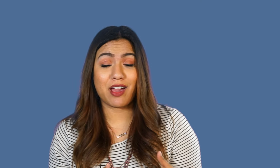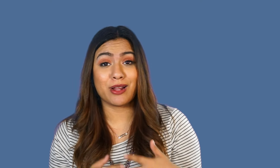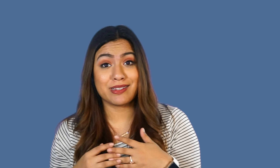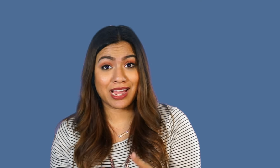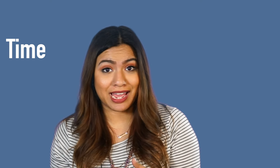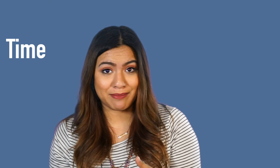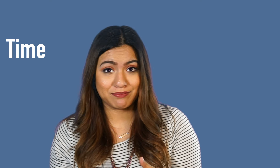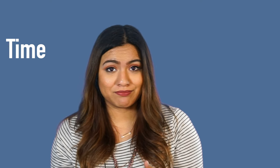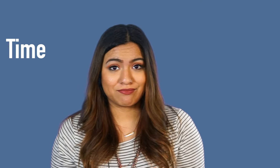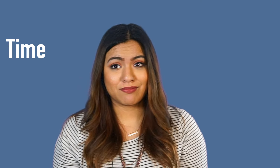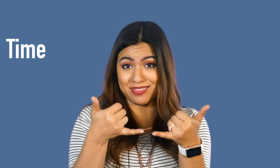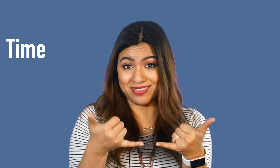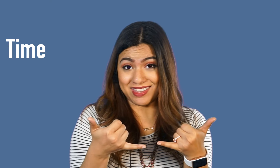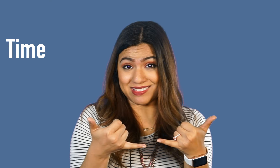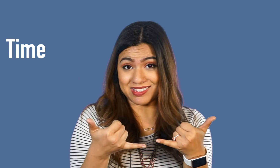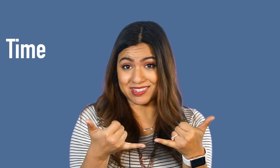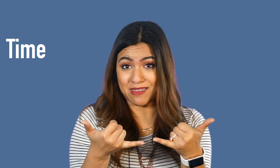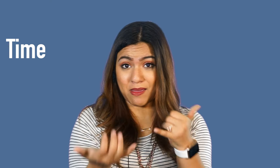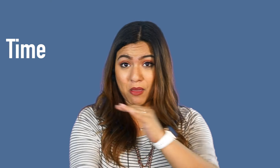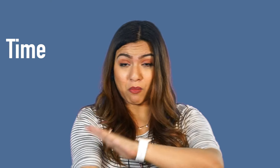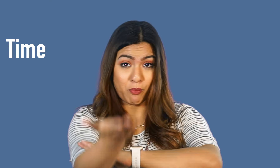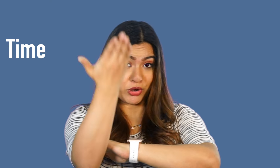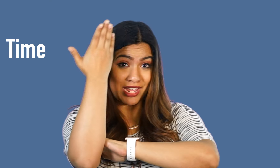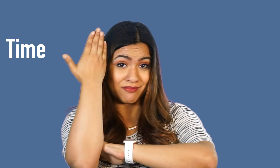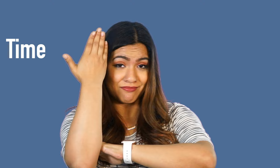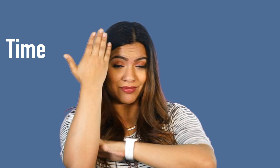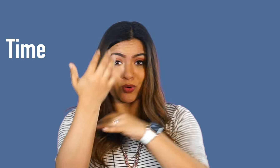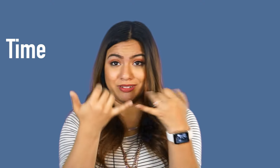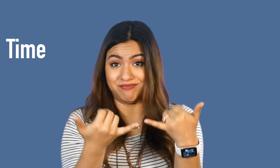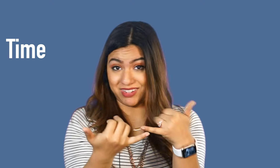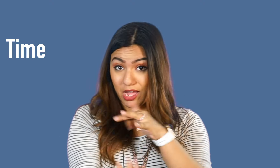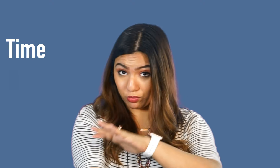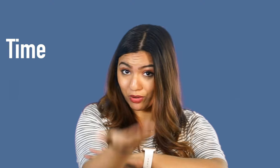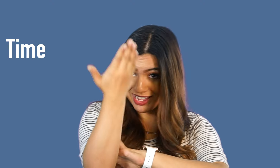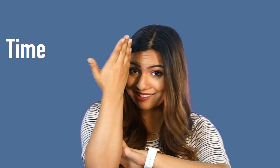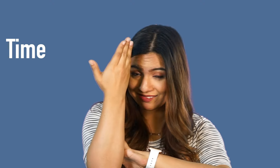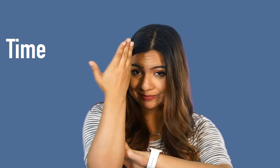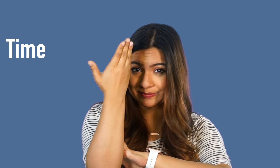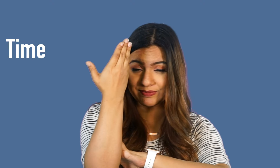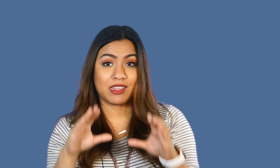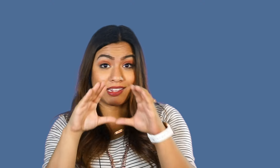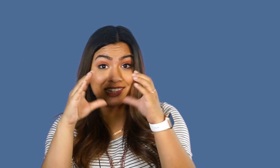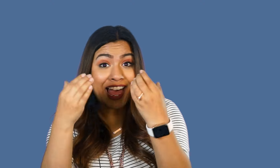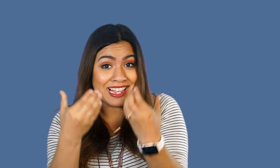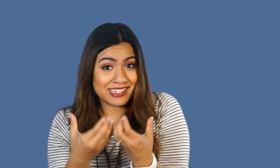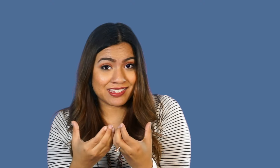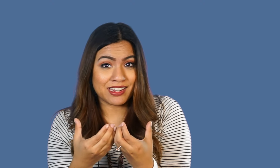our time. This morning or now morning. Class is